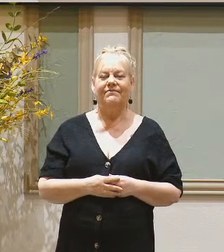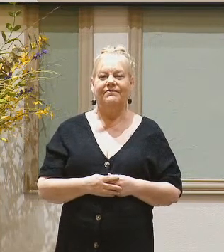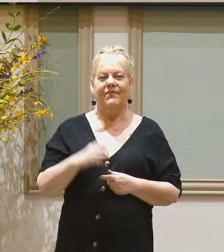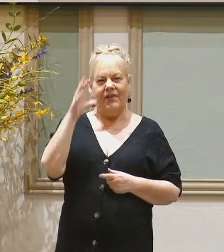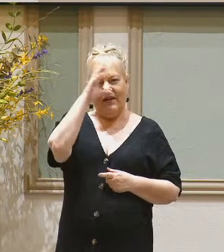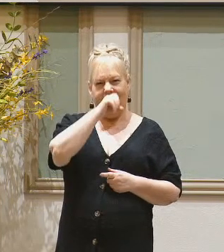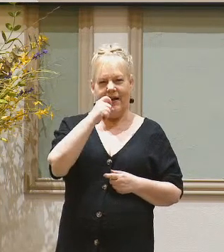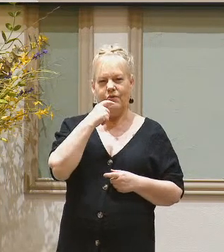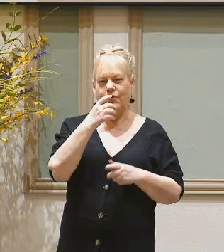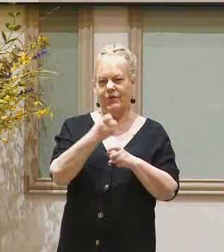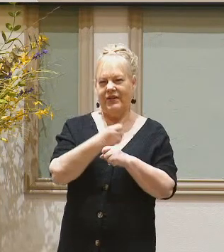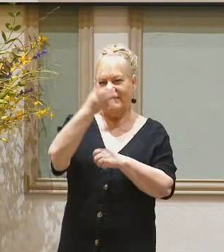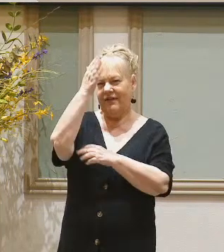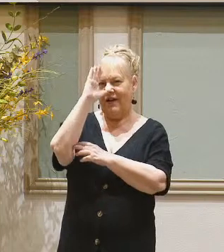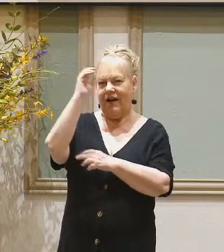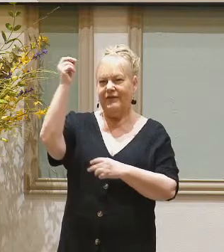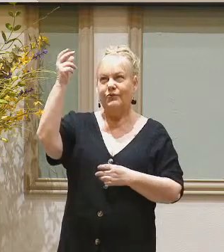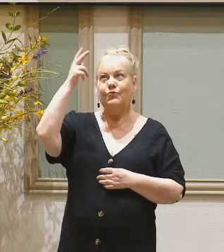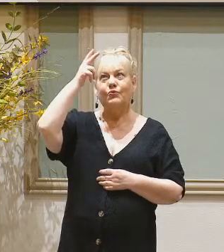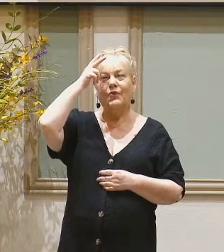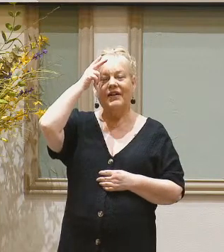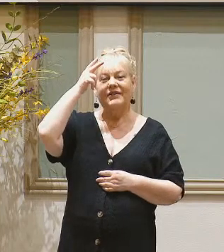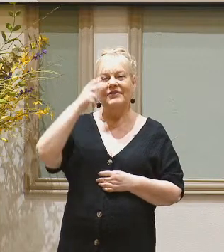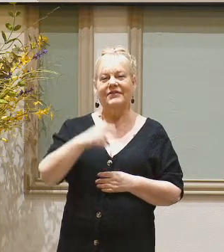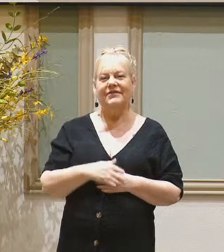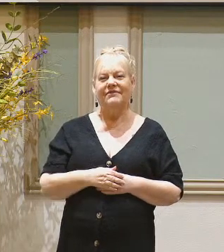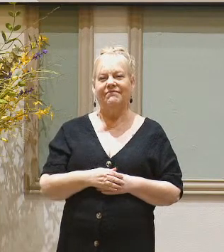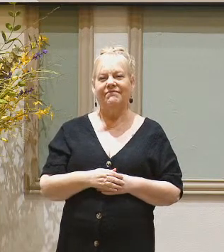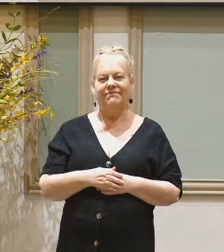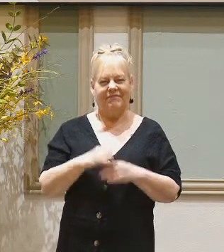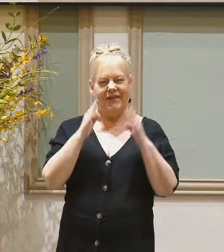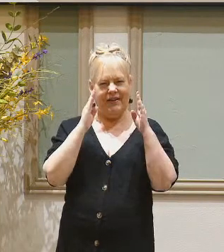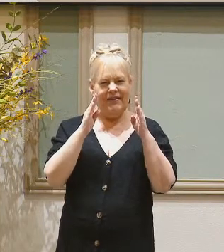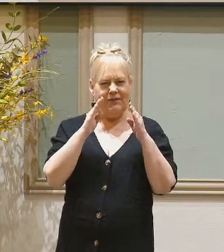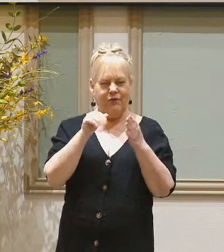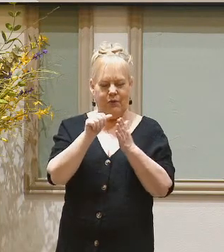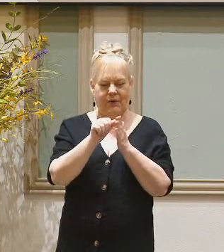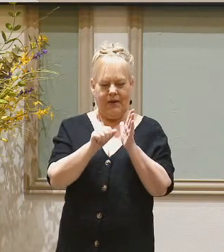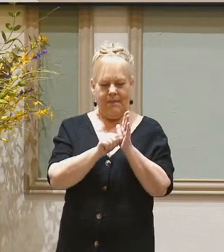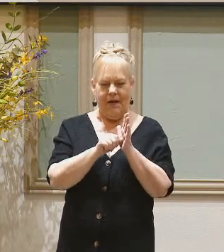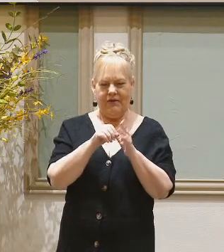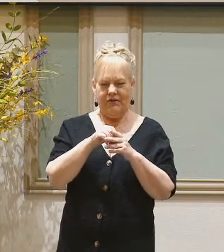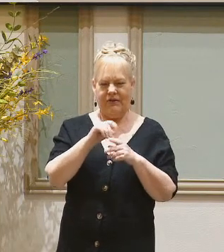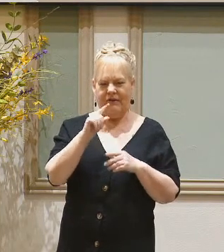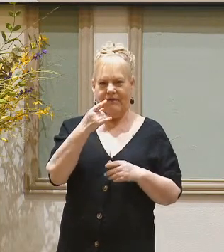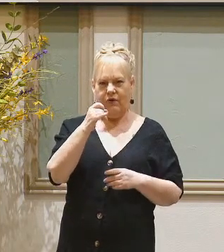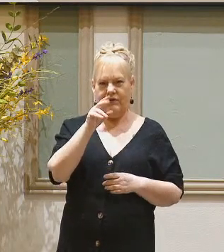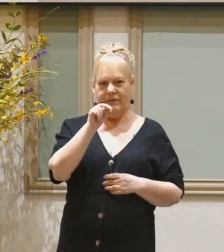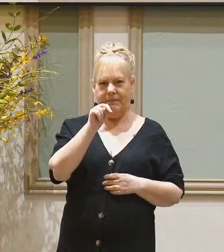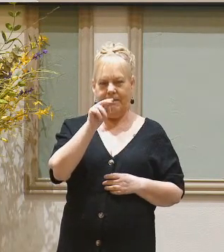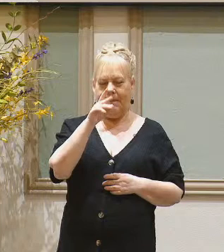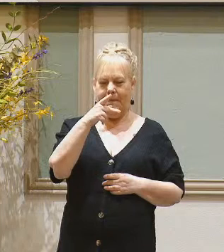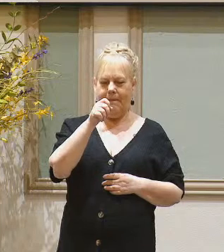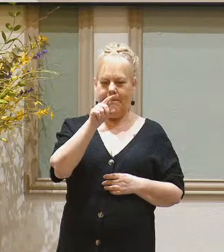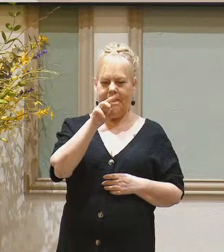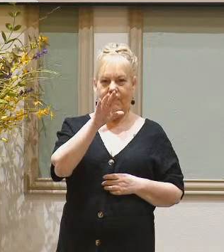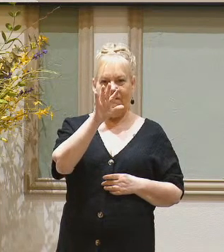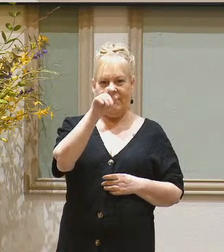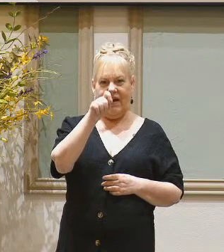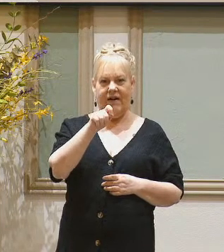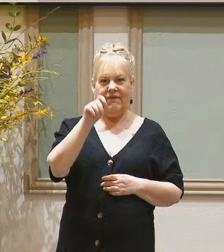Guess who gets God's grace? Listen to the apostle in 1 Peter chapter 5, verses 5 and